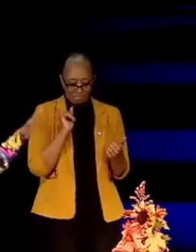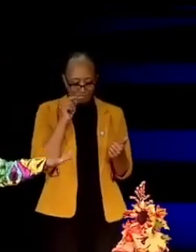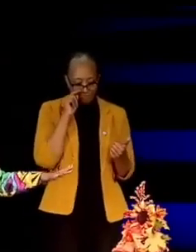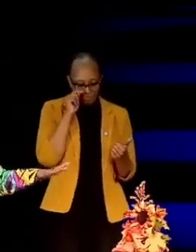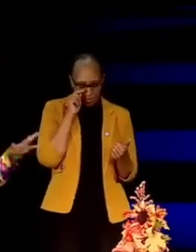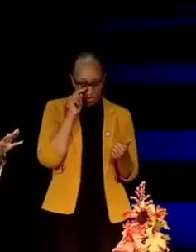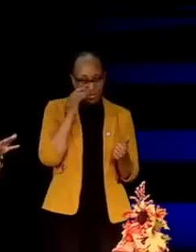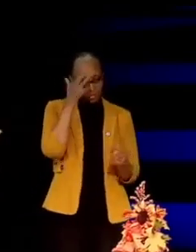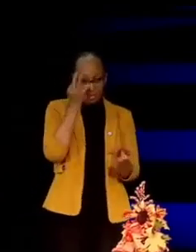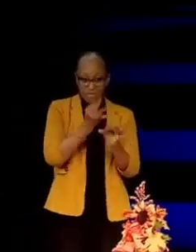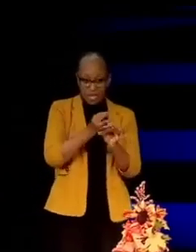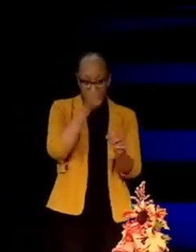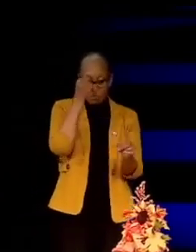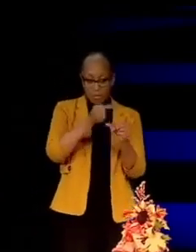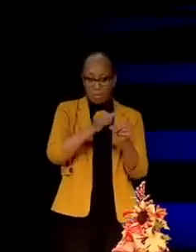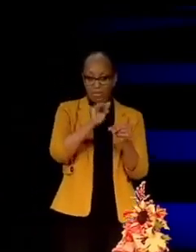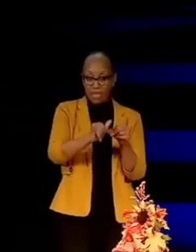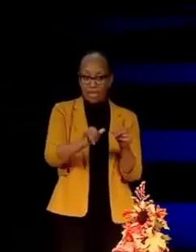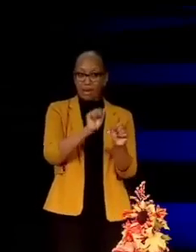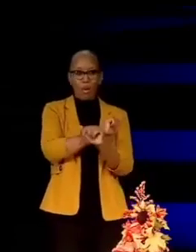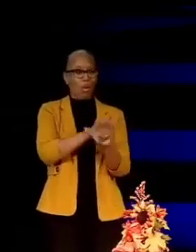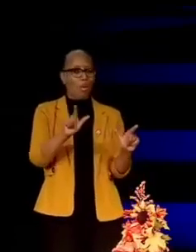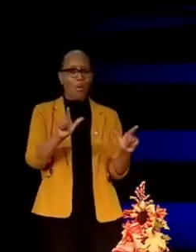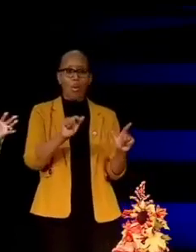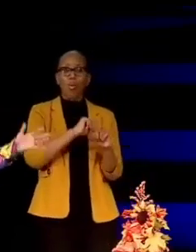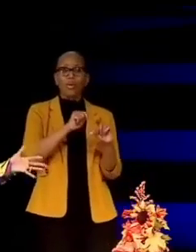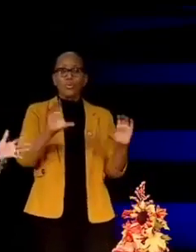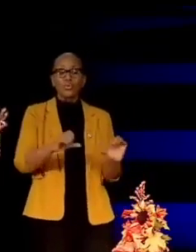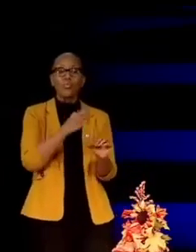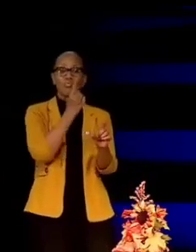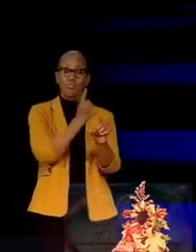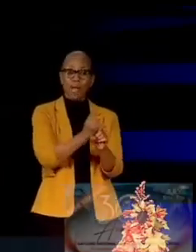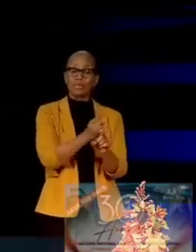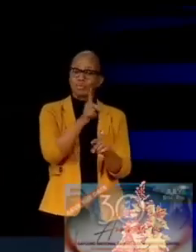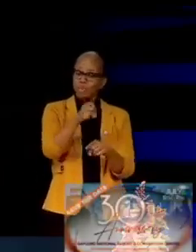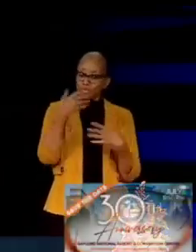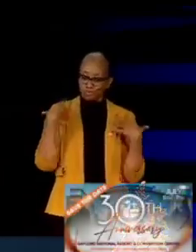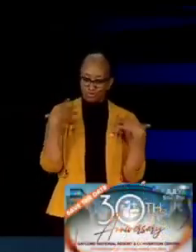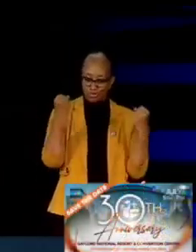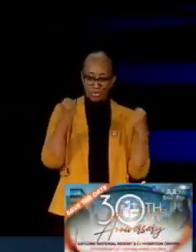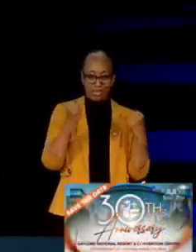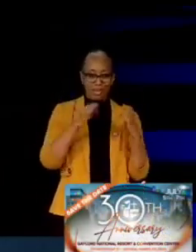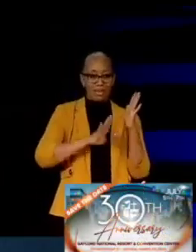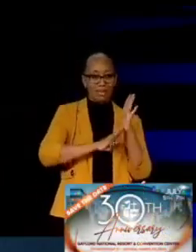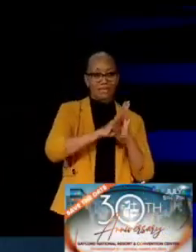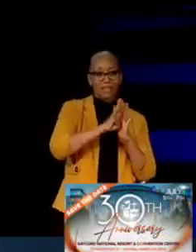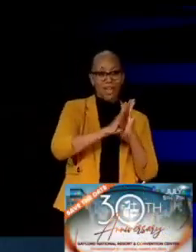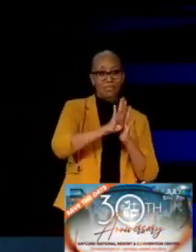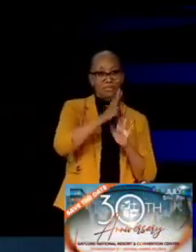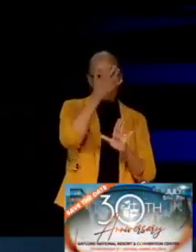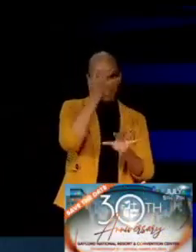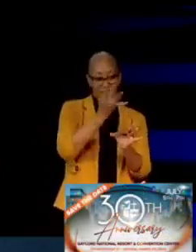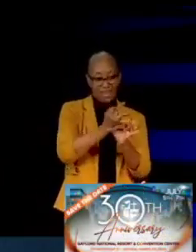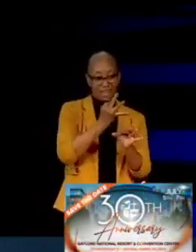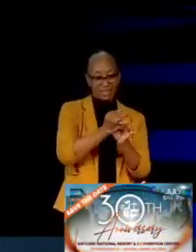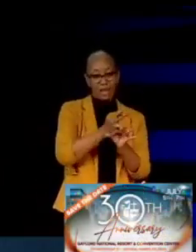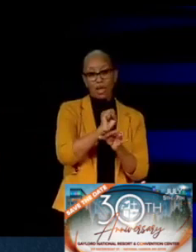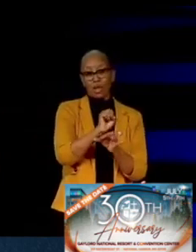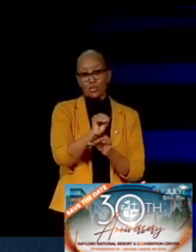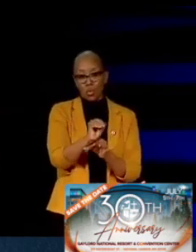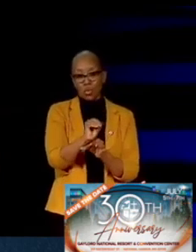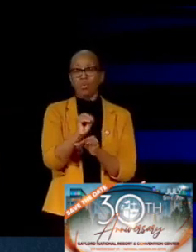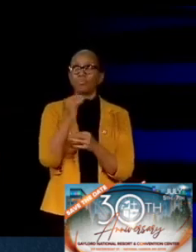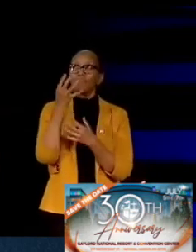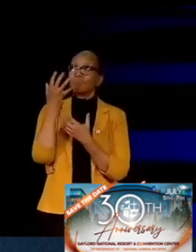it is faith, remember, that we do all of these. And supernatural strength builds what? Faith. And so to